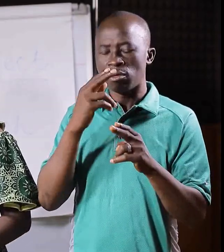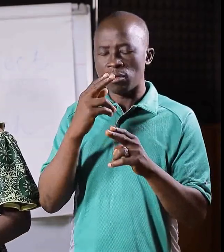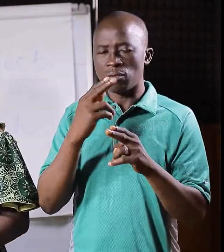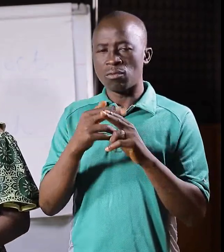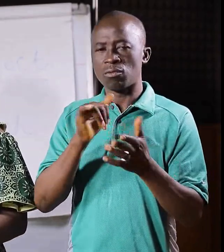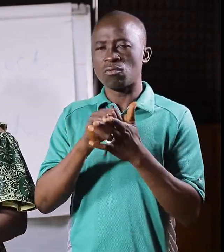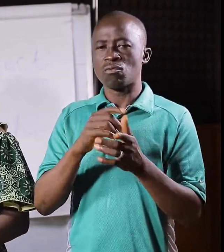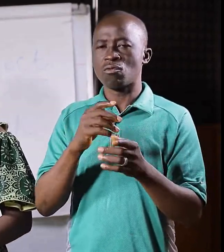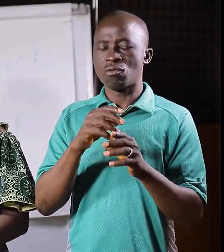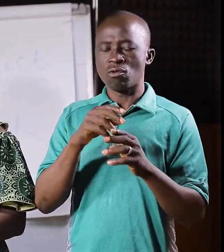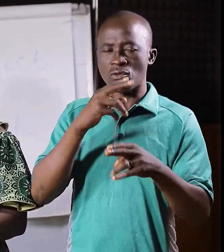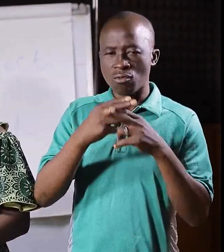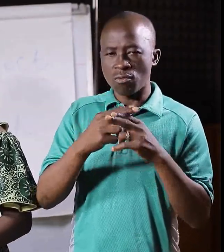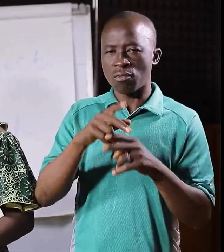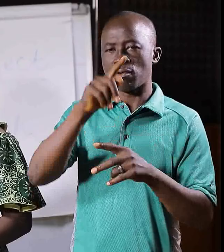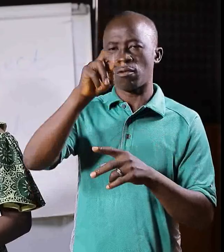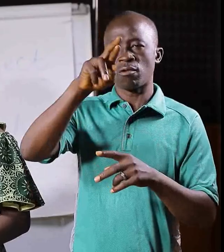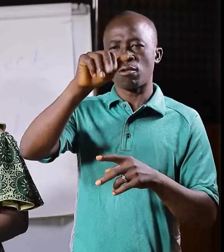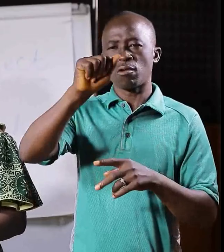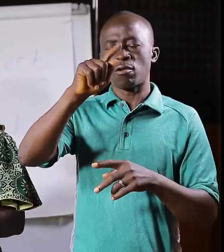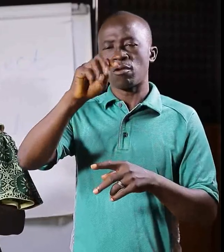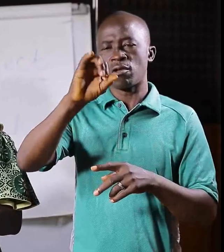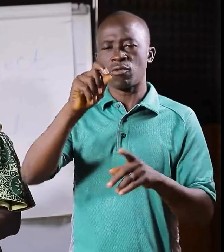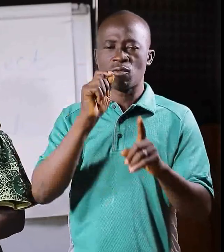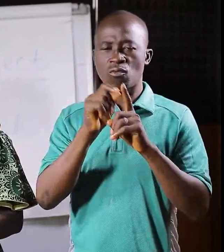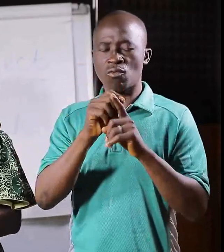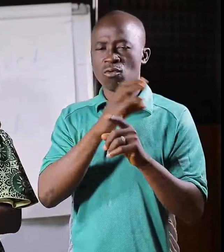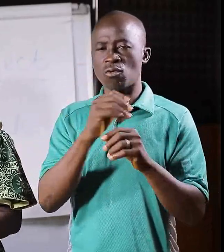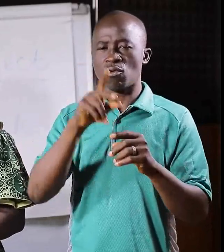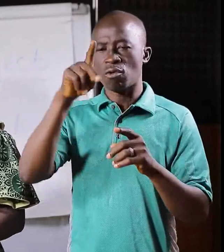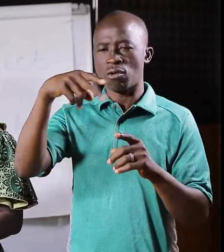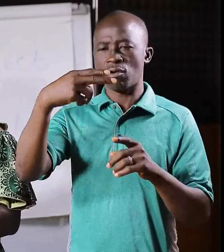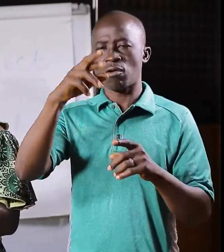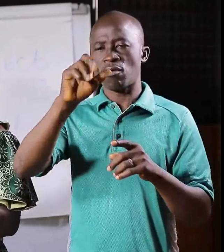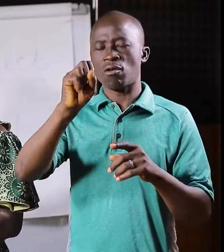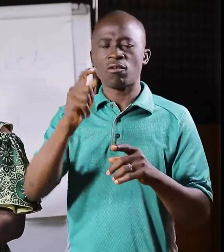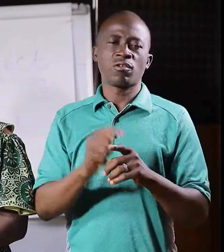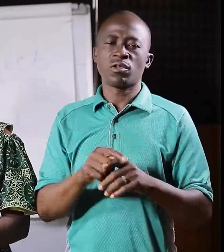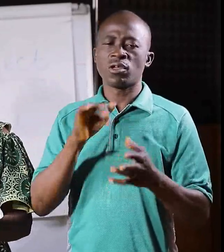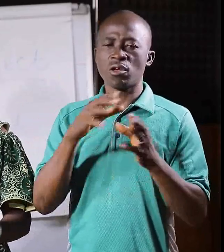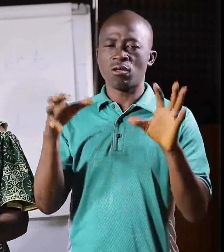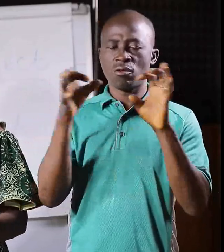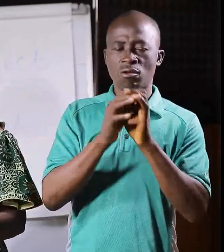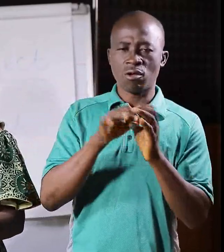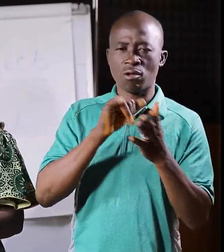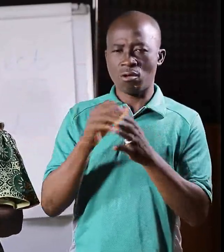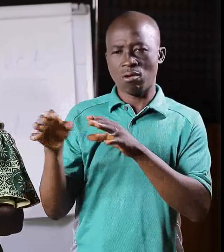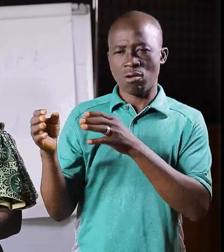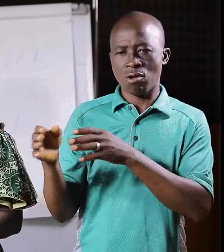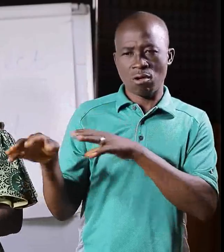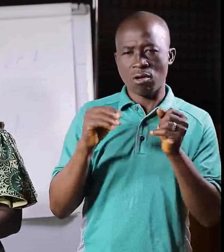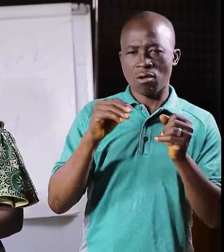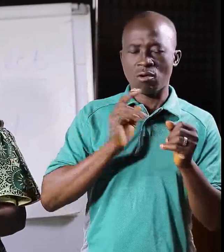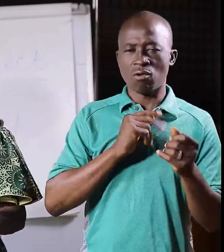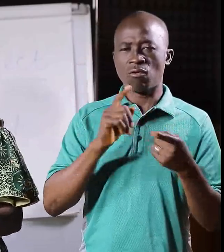transition words or transition phrases. They are the connectors that carry us from one idea to the other. They